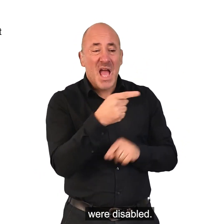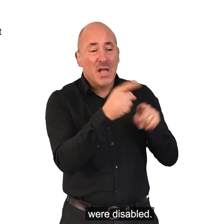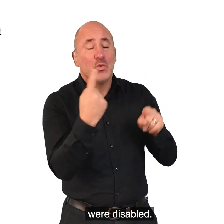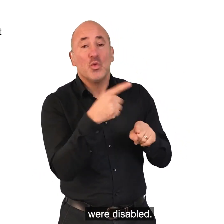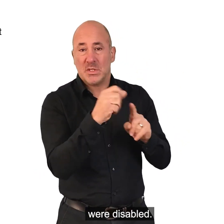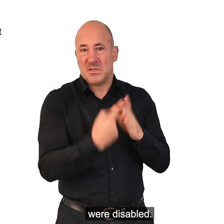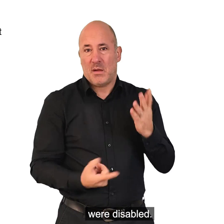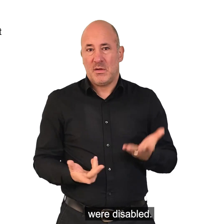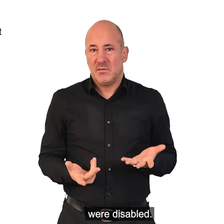were disabled.